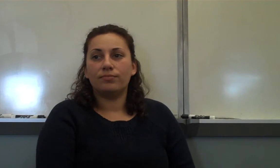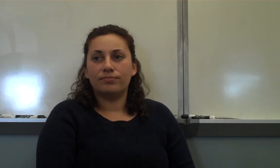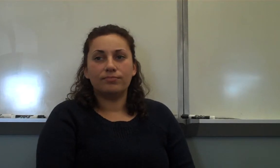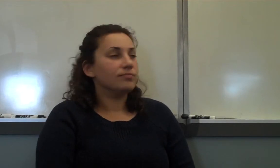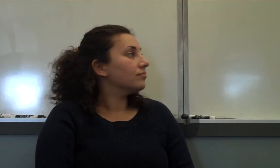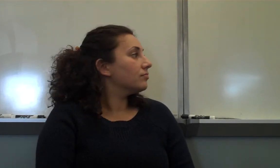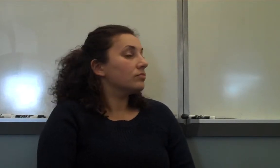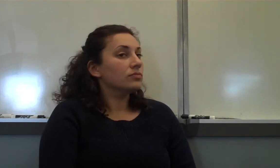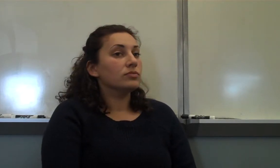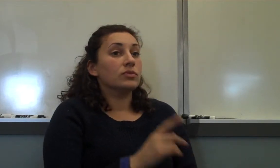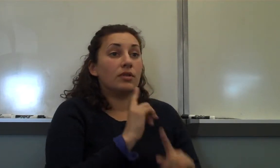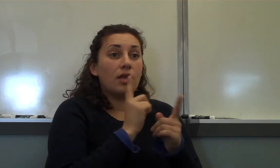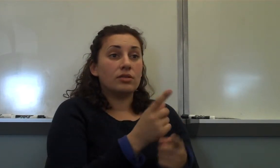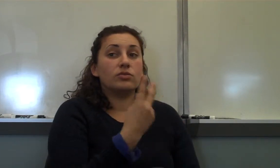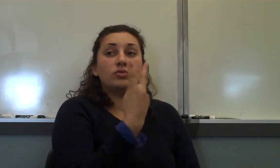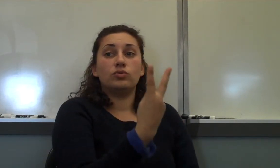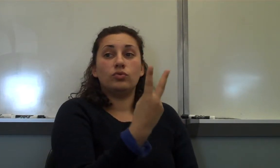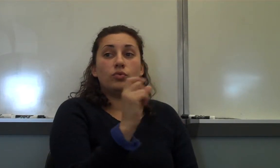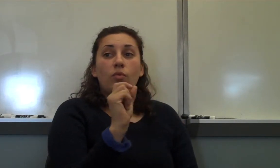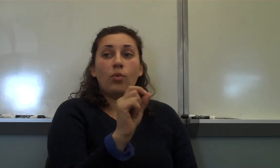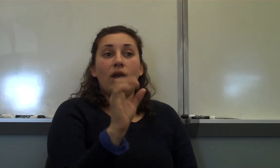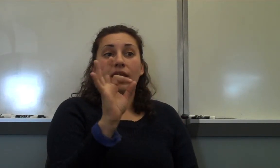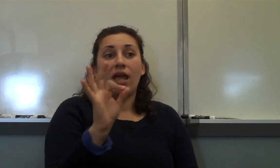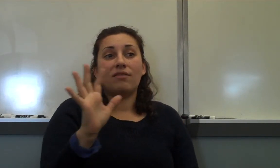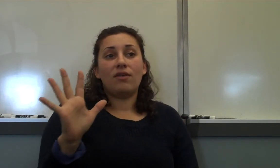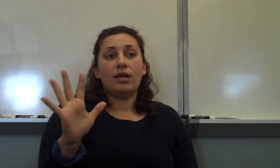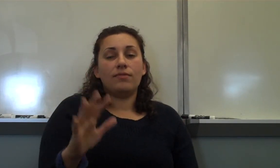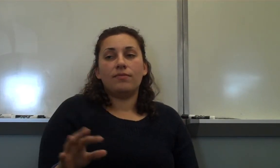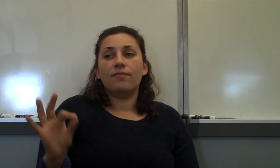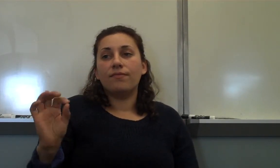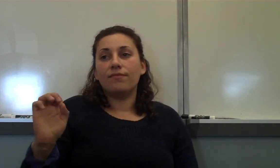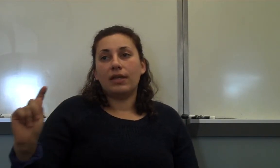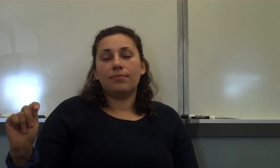2.59 feet. That's the y.